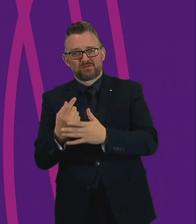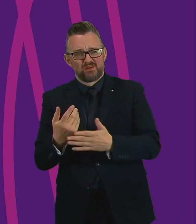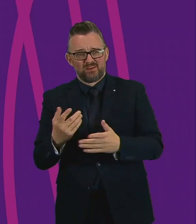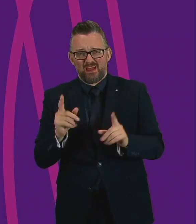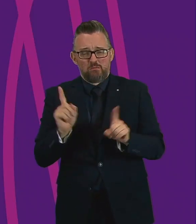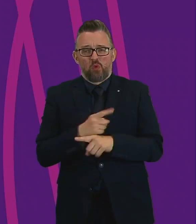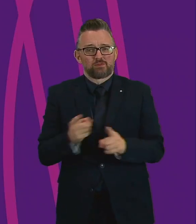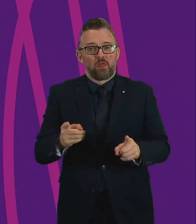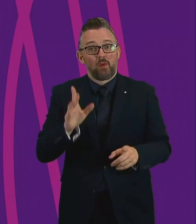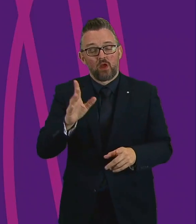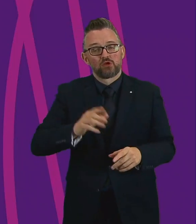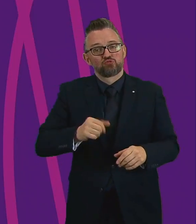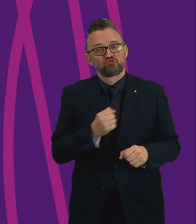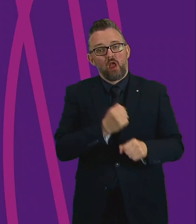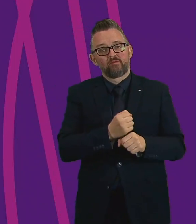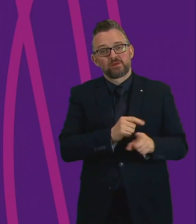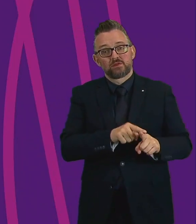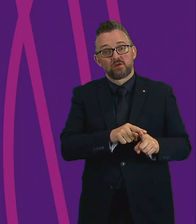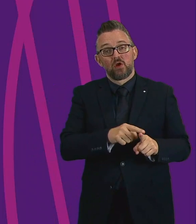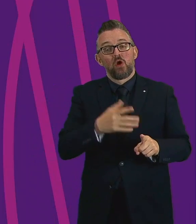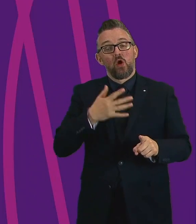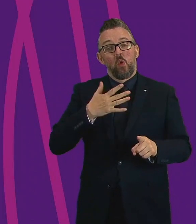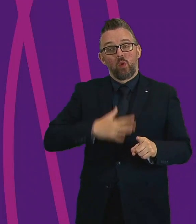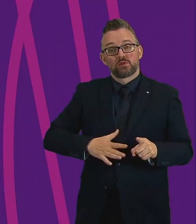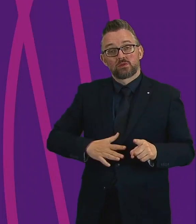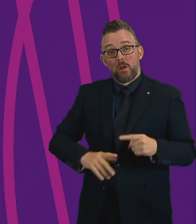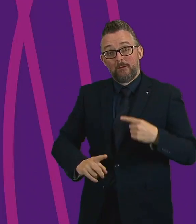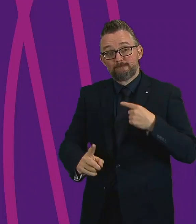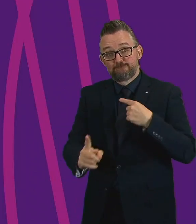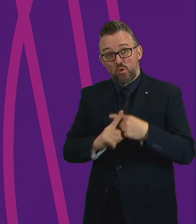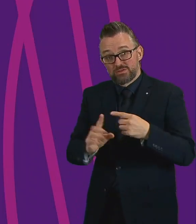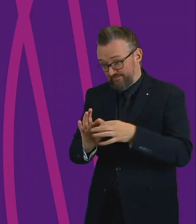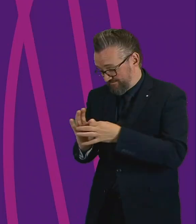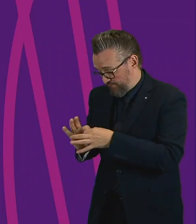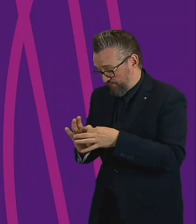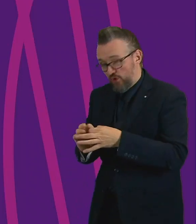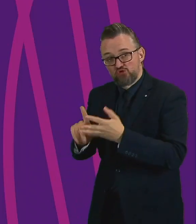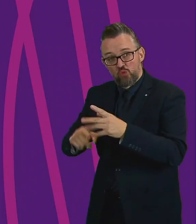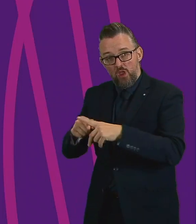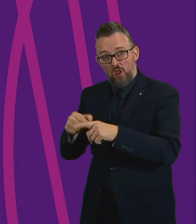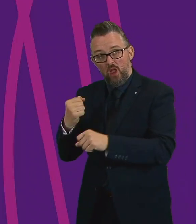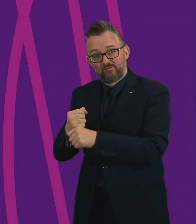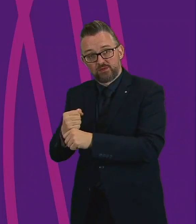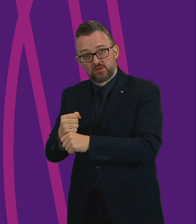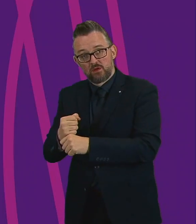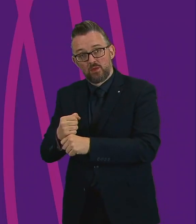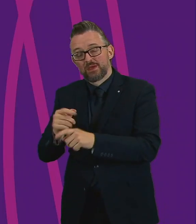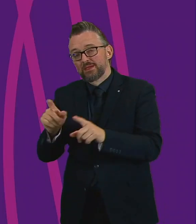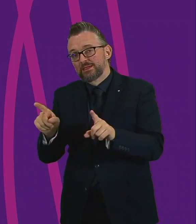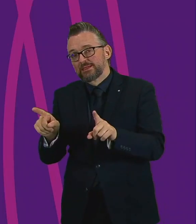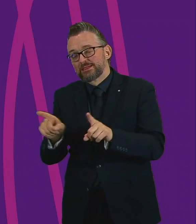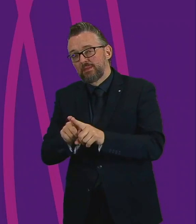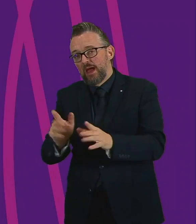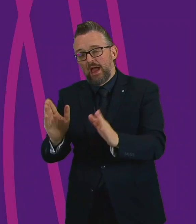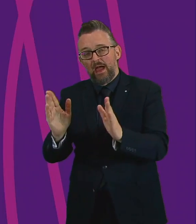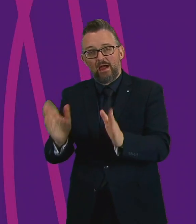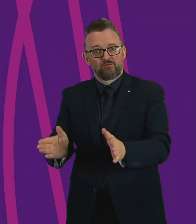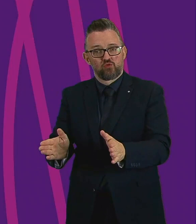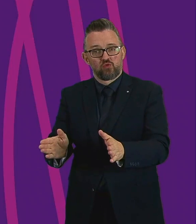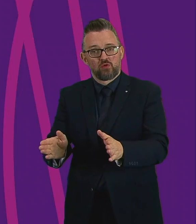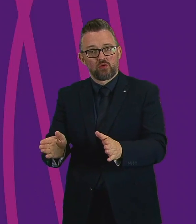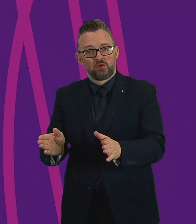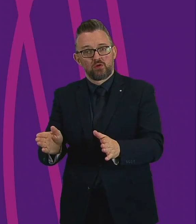fashion that the Scottish Government seeks a positive relationship with the UK Government, the same must apply to